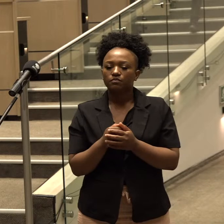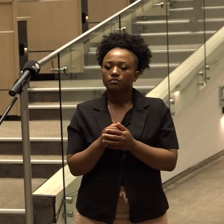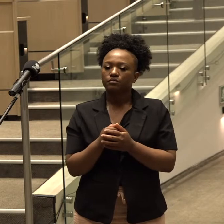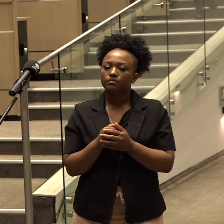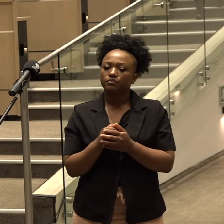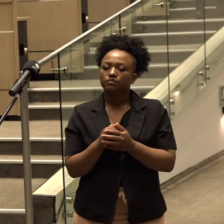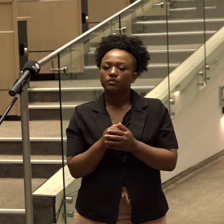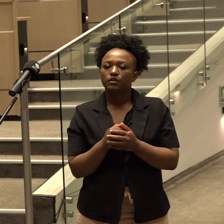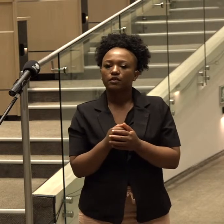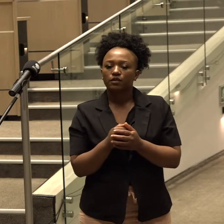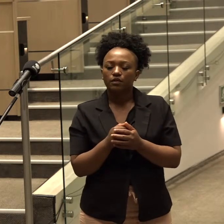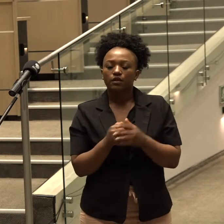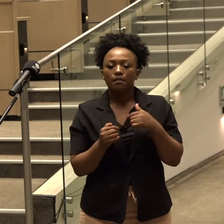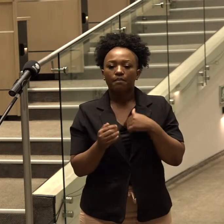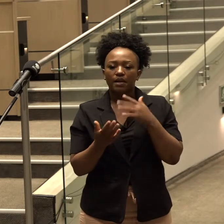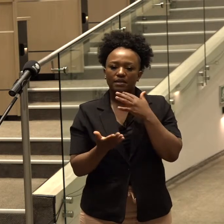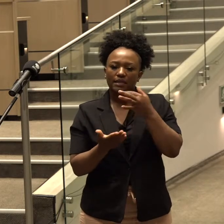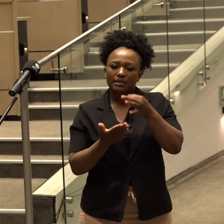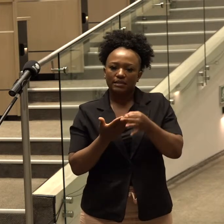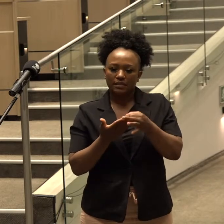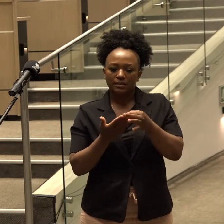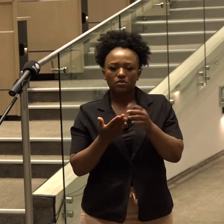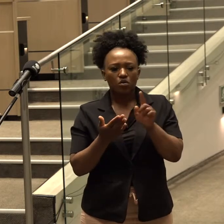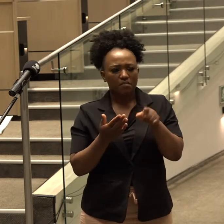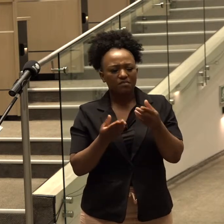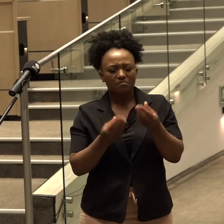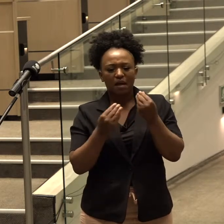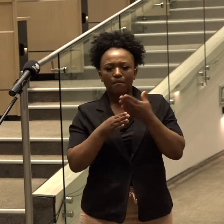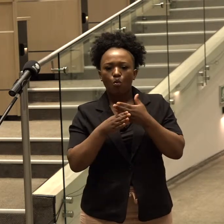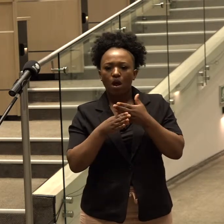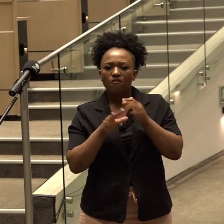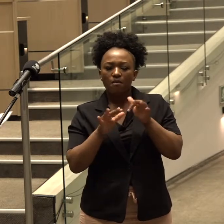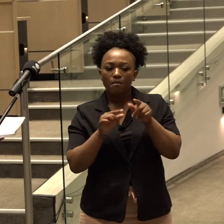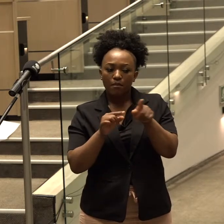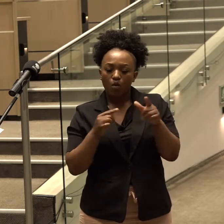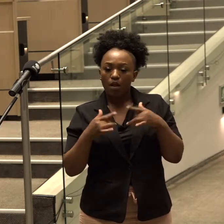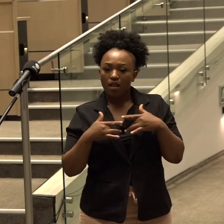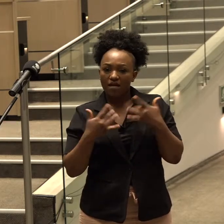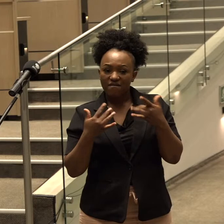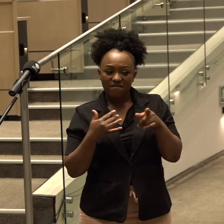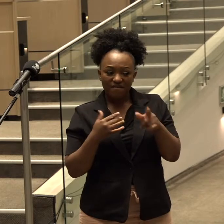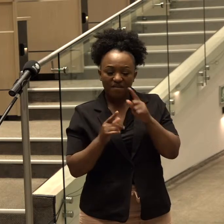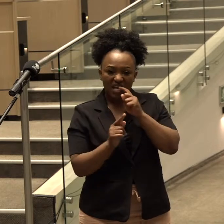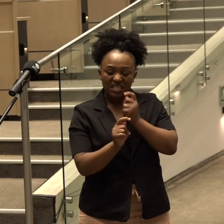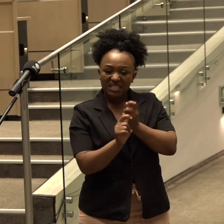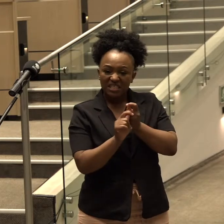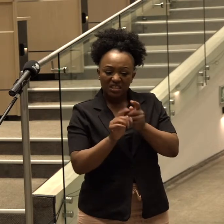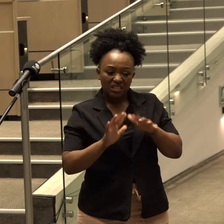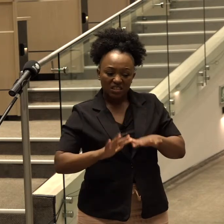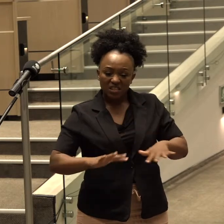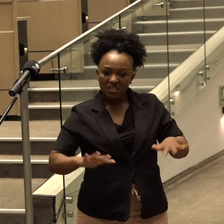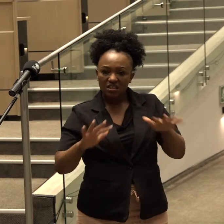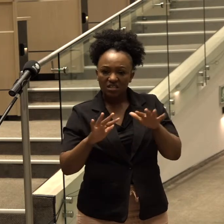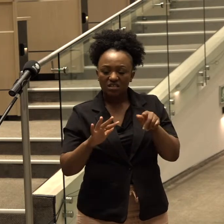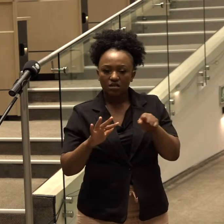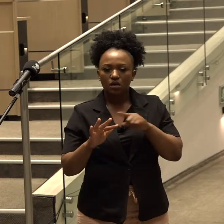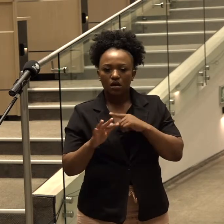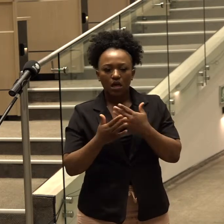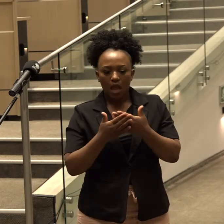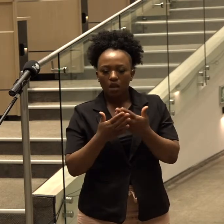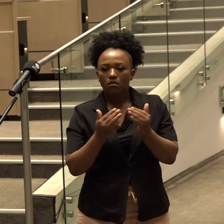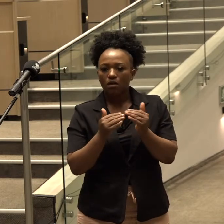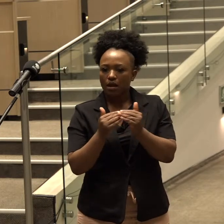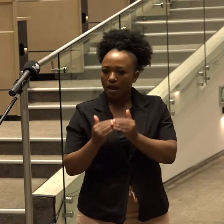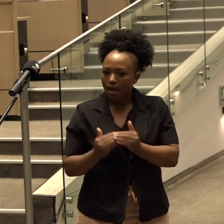sub our I will suggest that we get jobs for the people who live in the informal settlements so that they can take